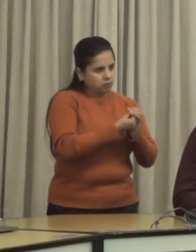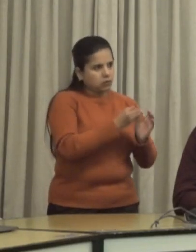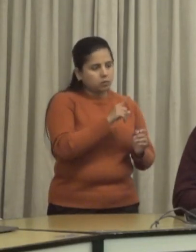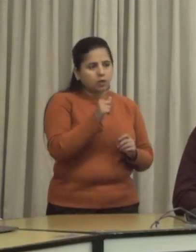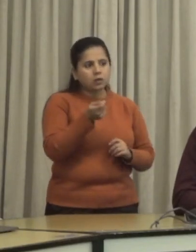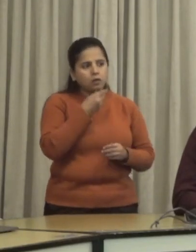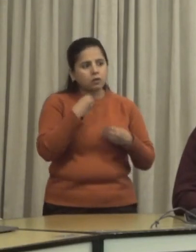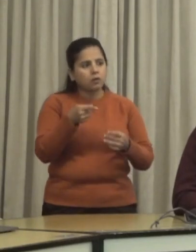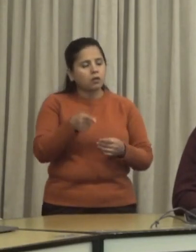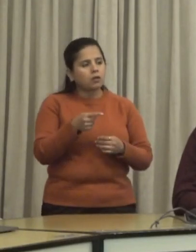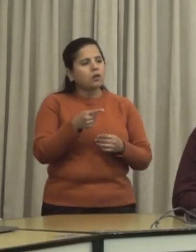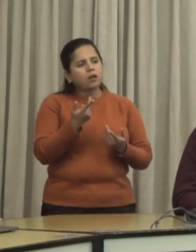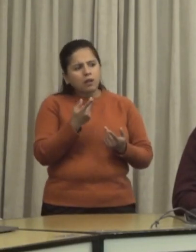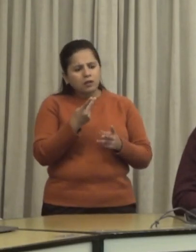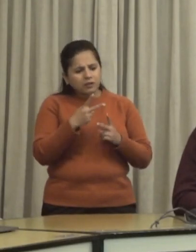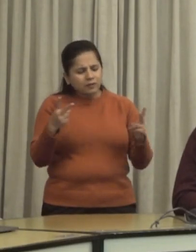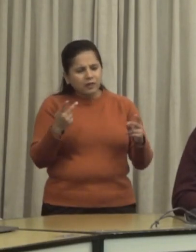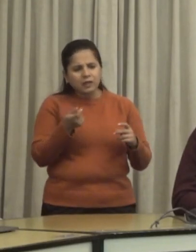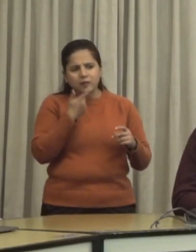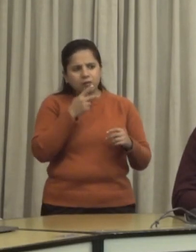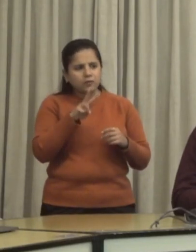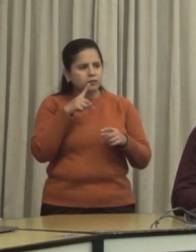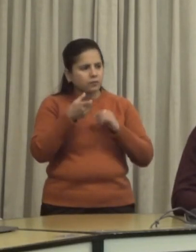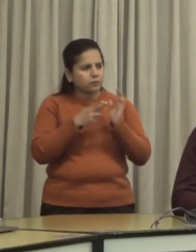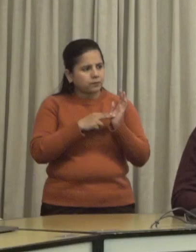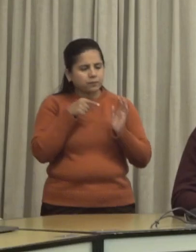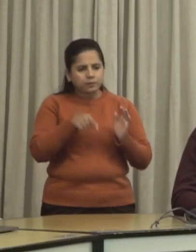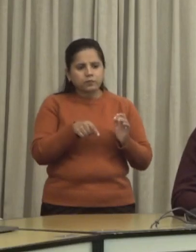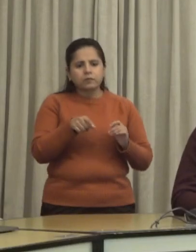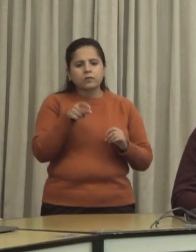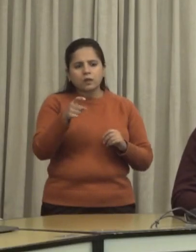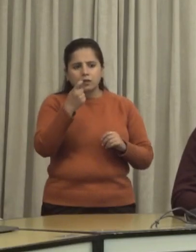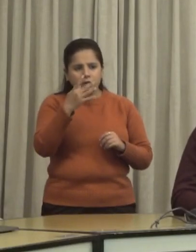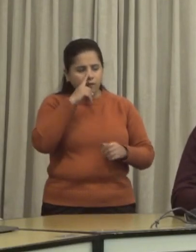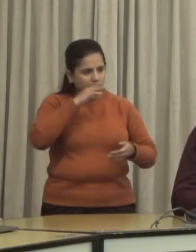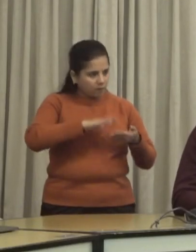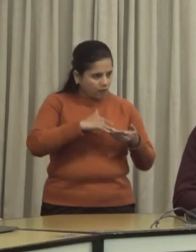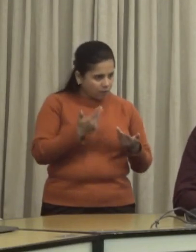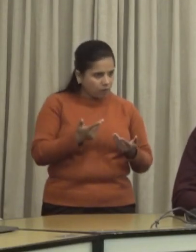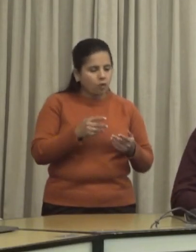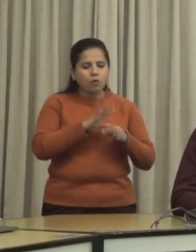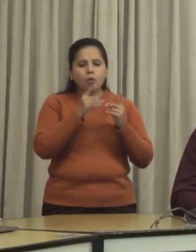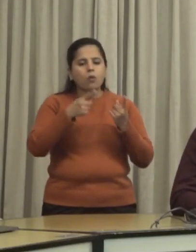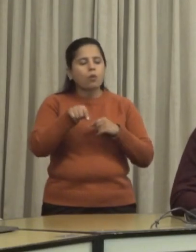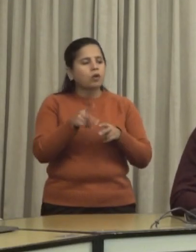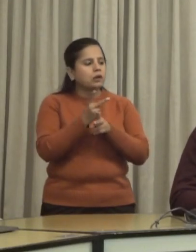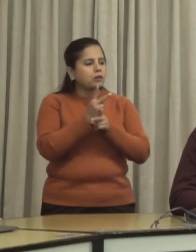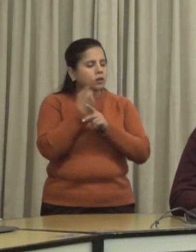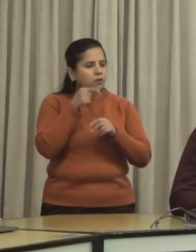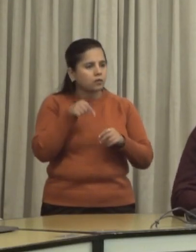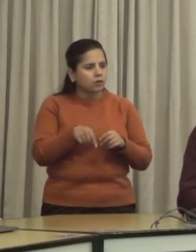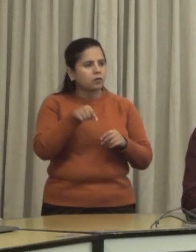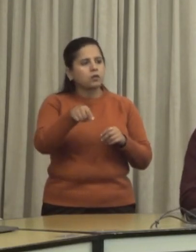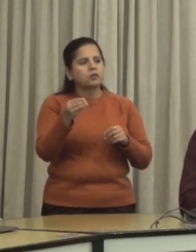treatment they were on was multivitamin, because the wife was 75 years old, and all they could get care from was a